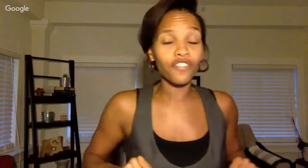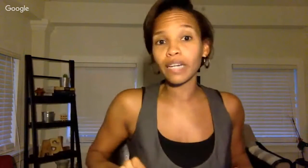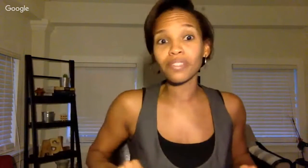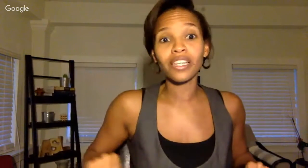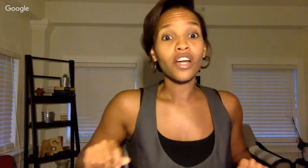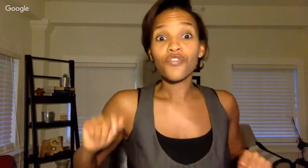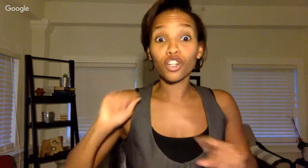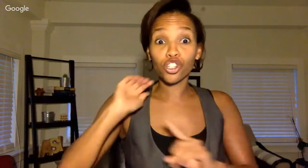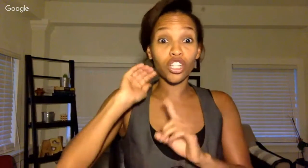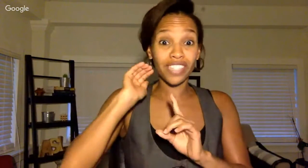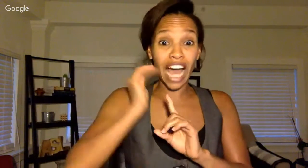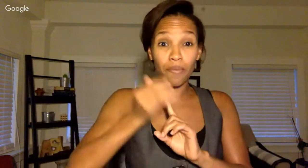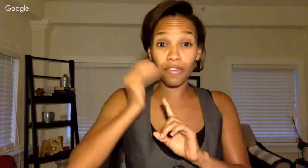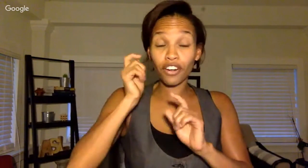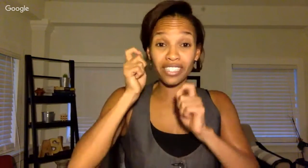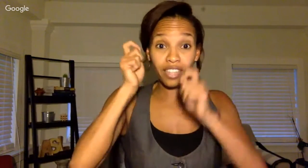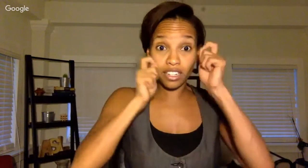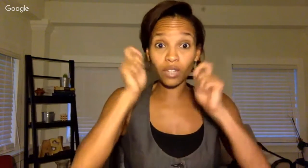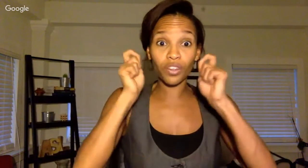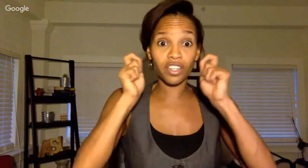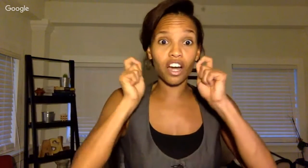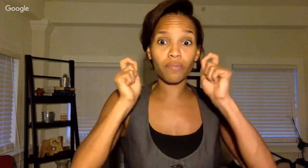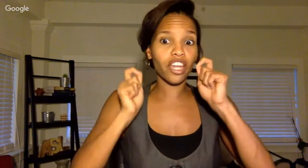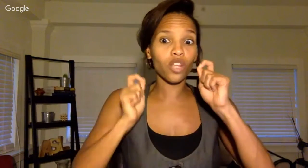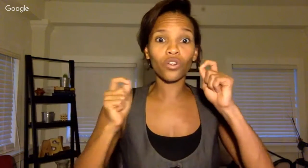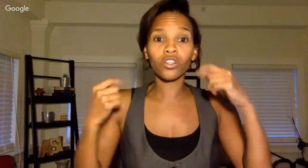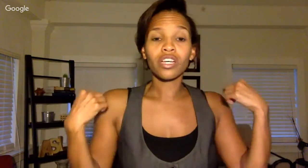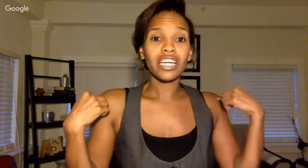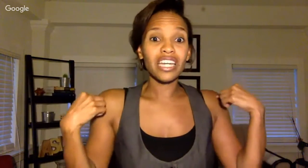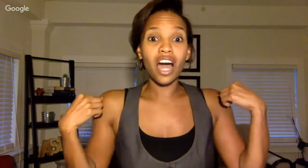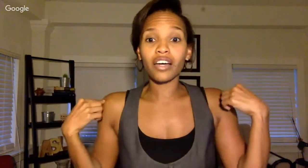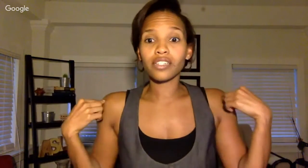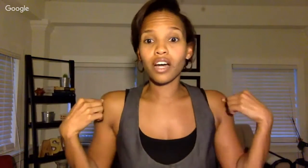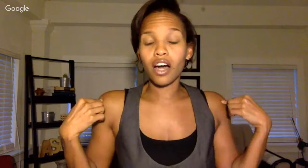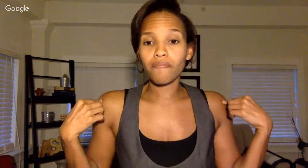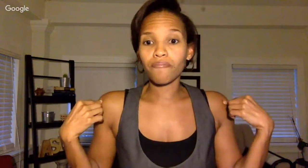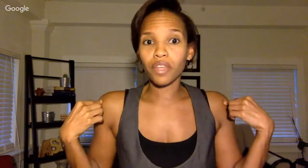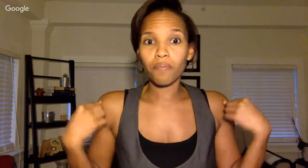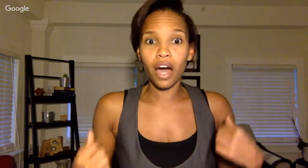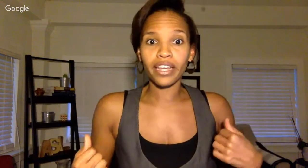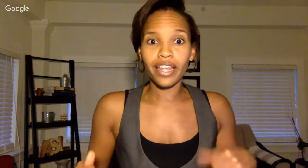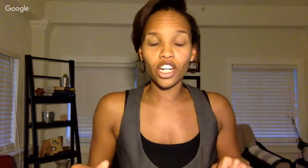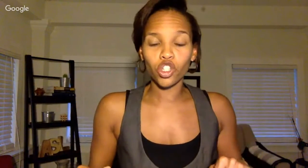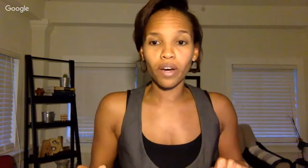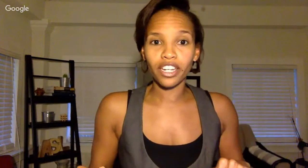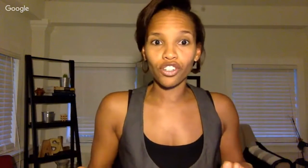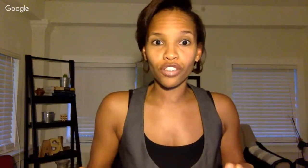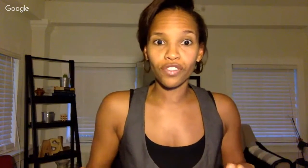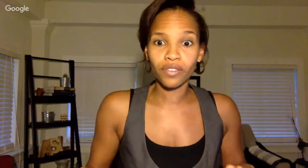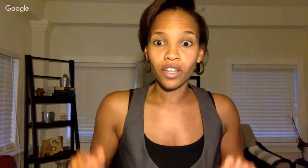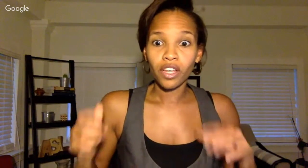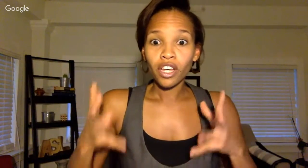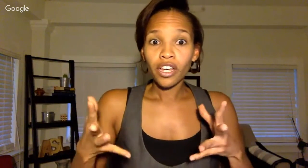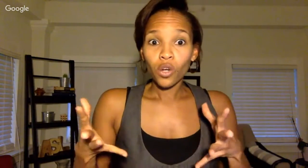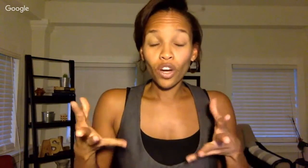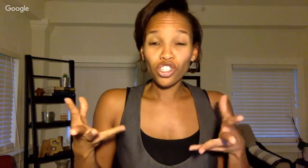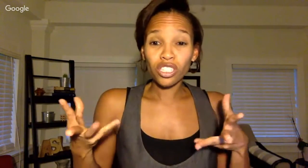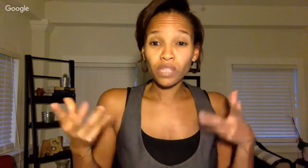oftentimes their shifts happen very subtly with a non-manual, not an actual body shift. Question,